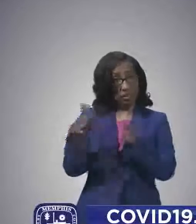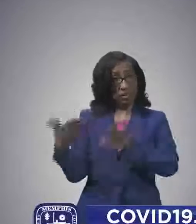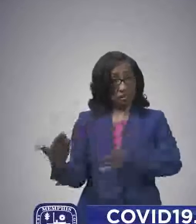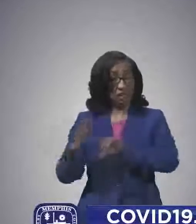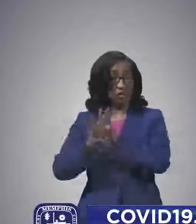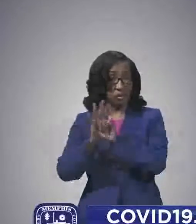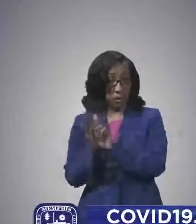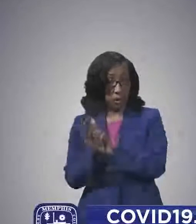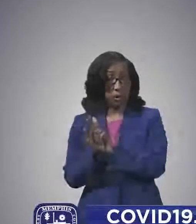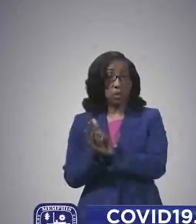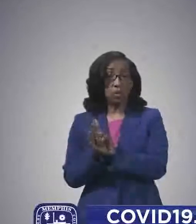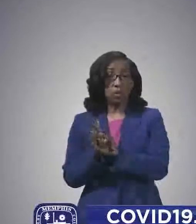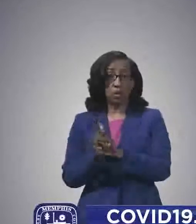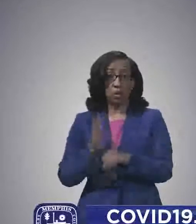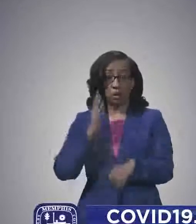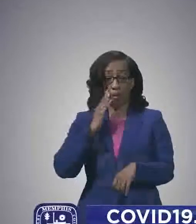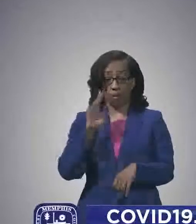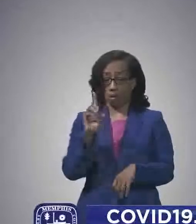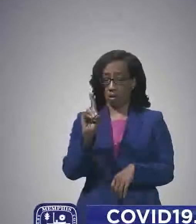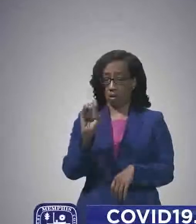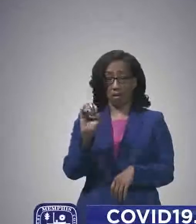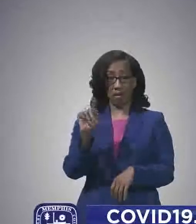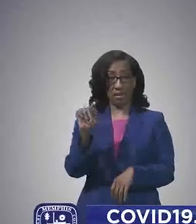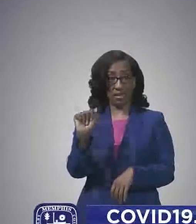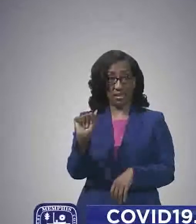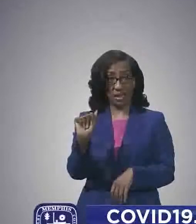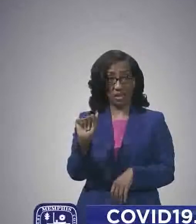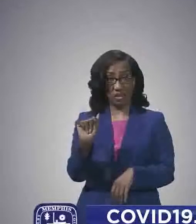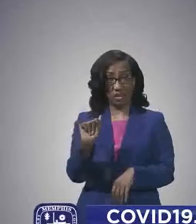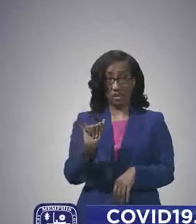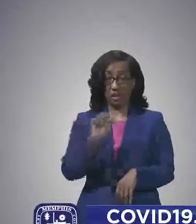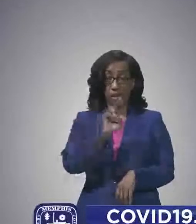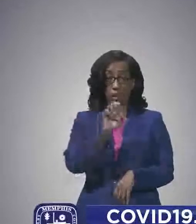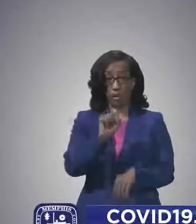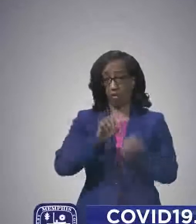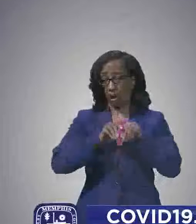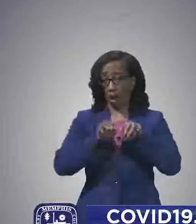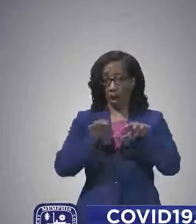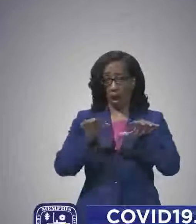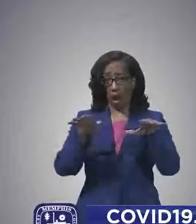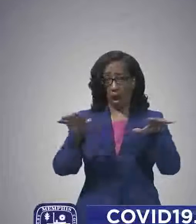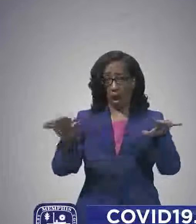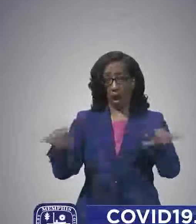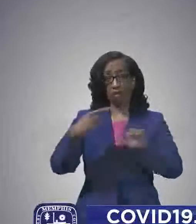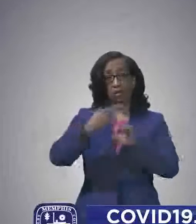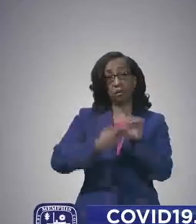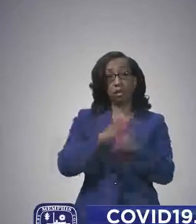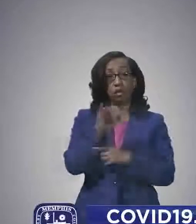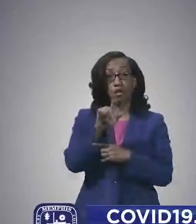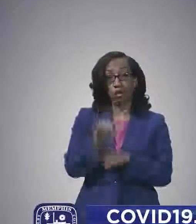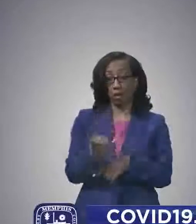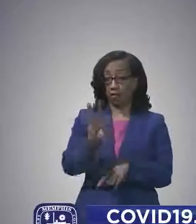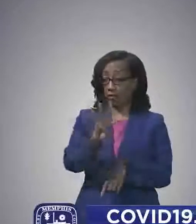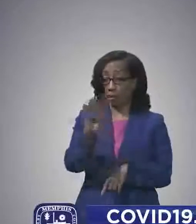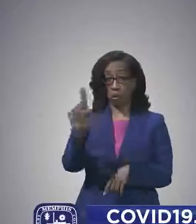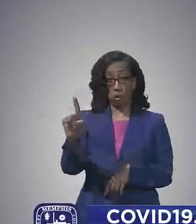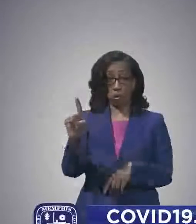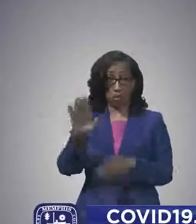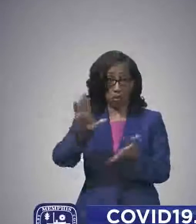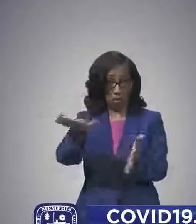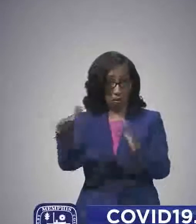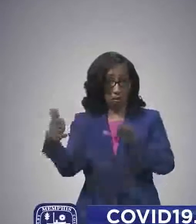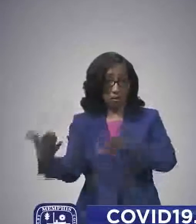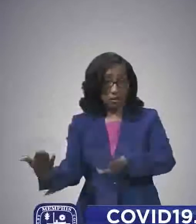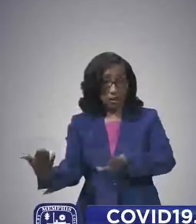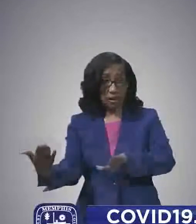As the variant has spread throughout the United States in July, we had 41 deaths from COVID.